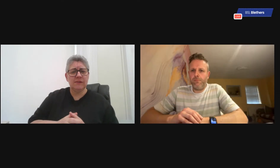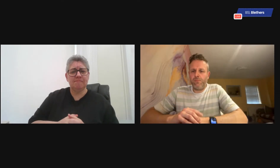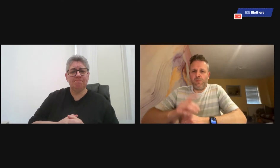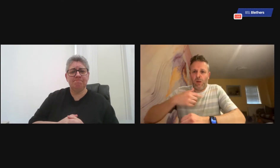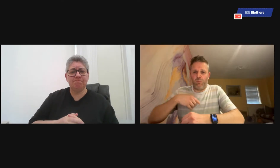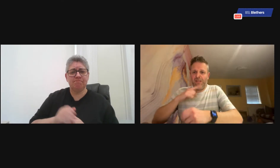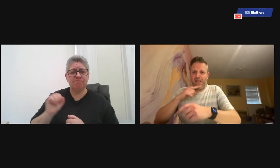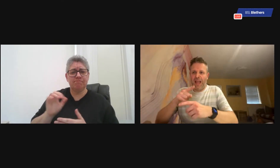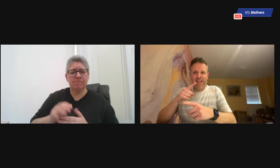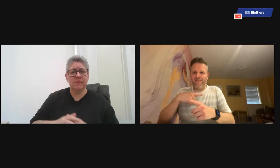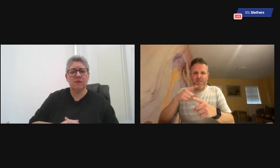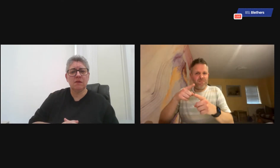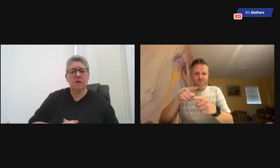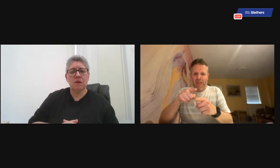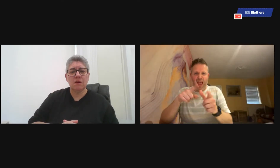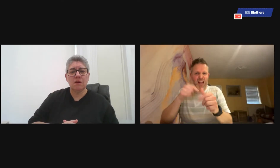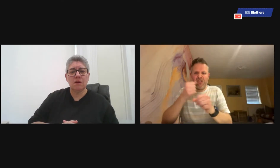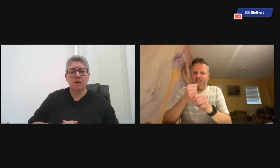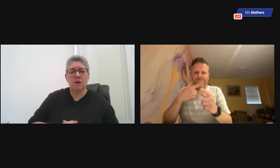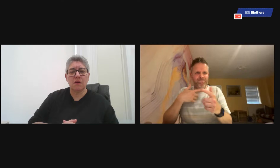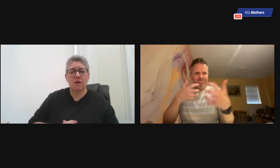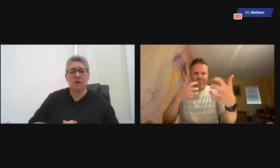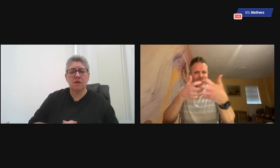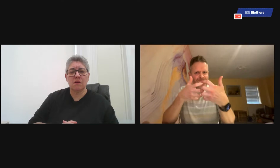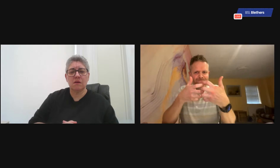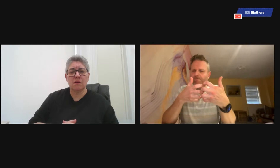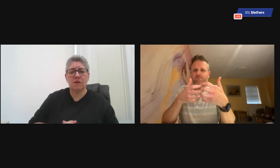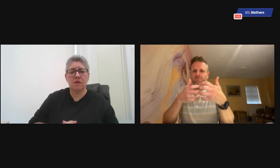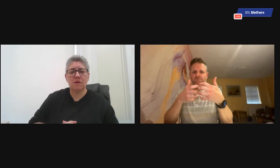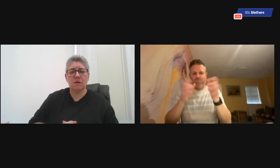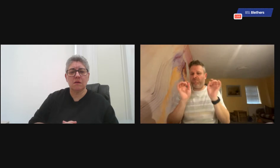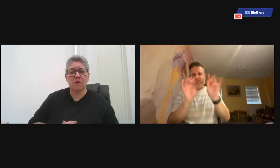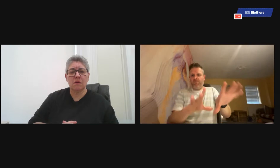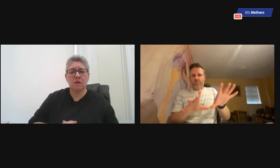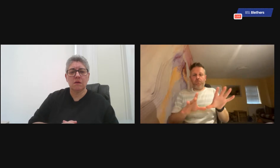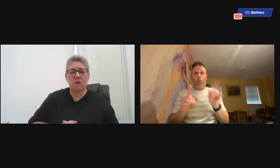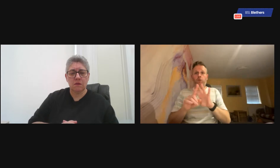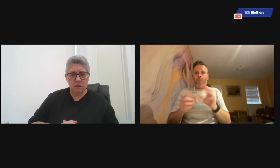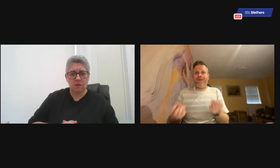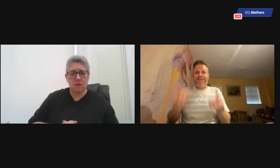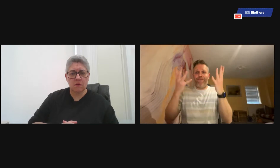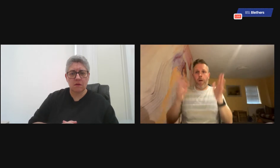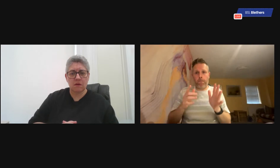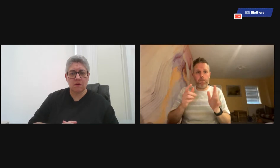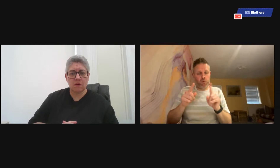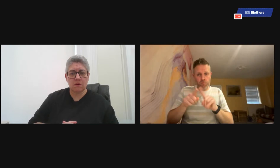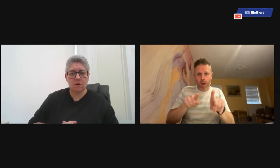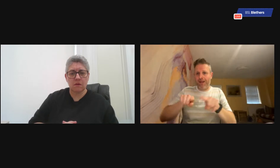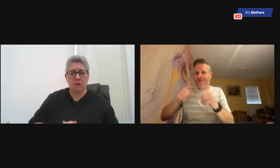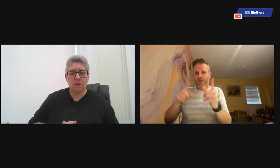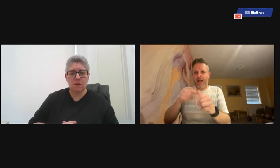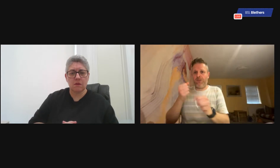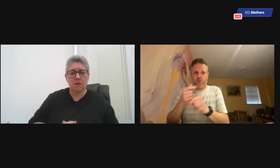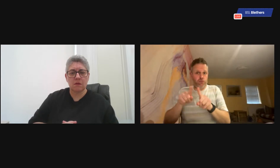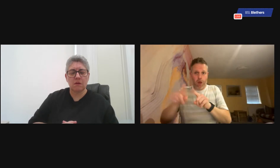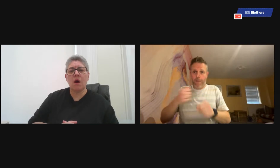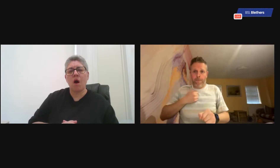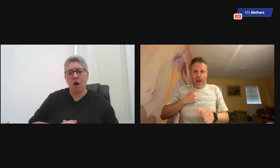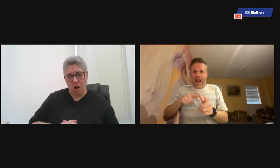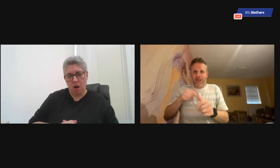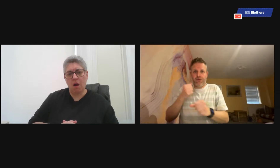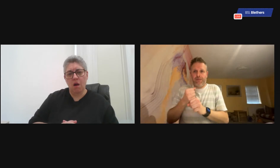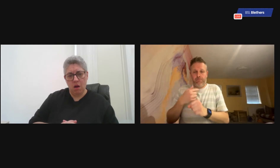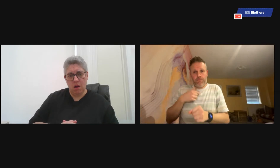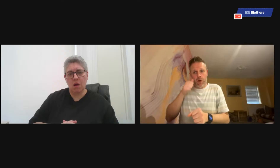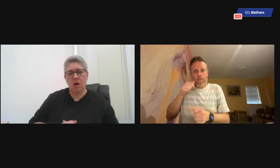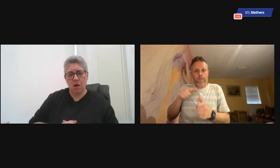perhaps try a second application. Have you got any comments about that experience, Nathan? Yeah, listen, don't give up, Lee. I